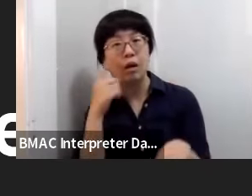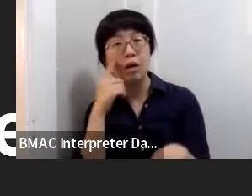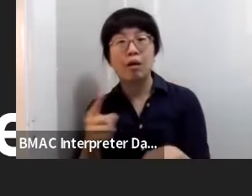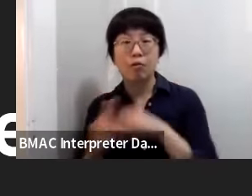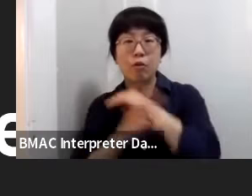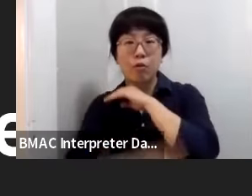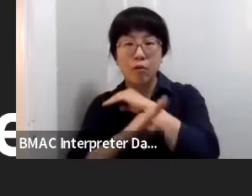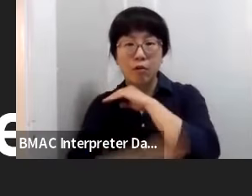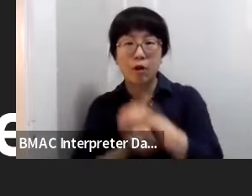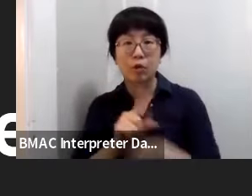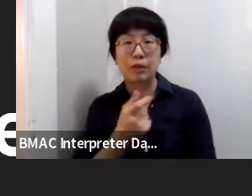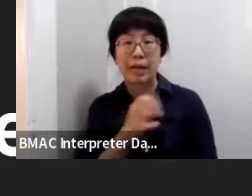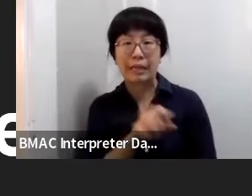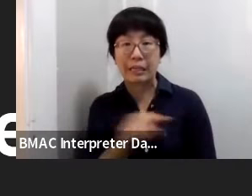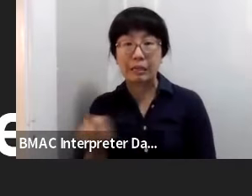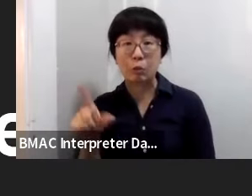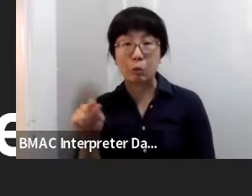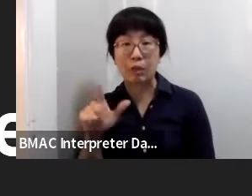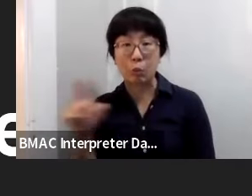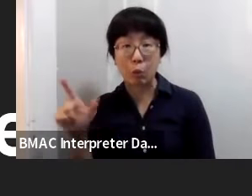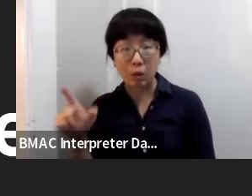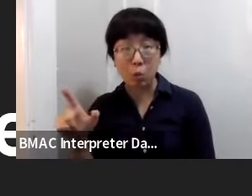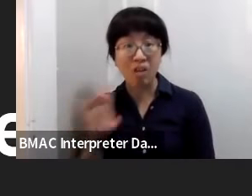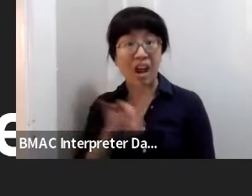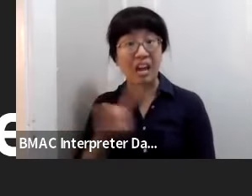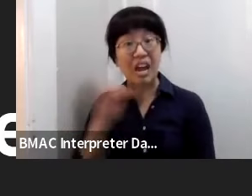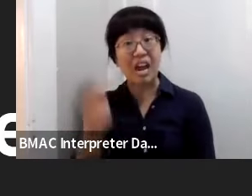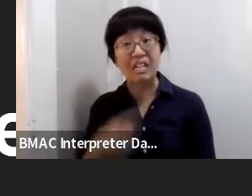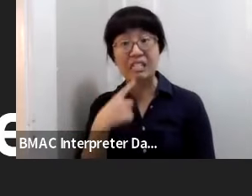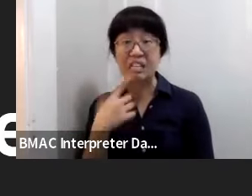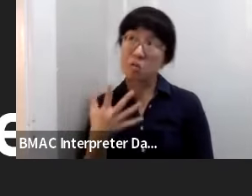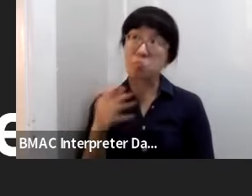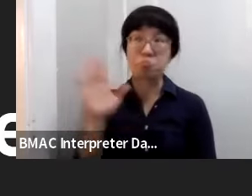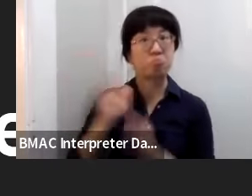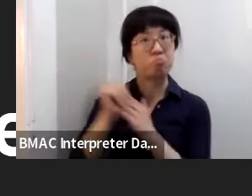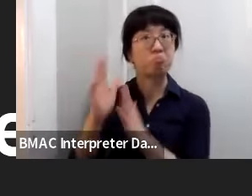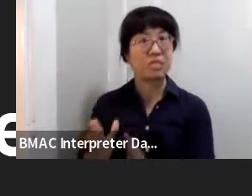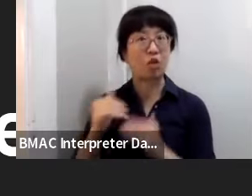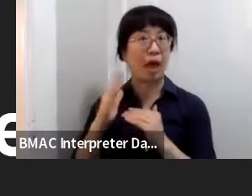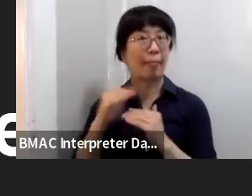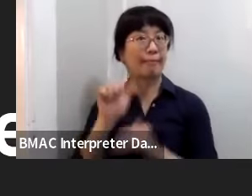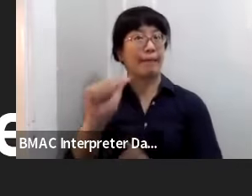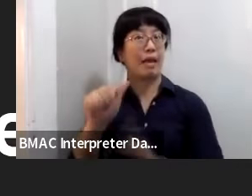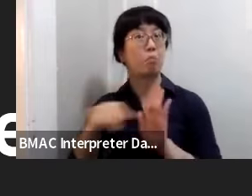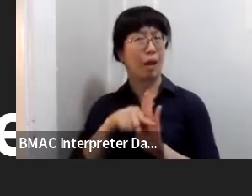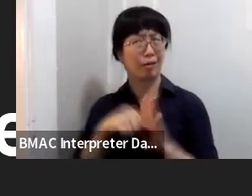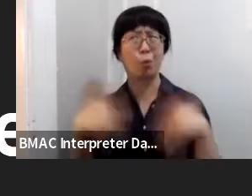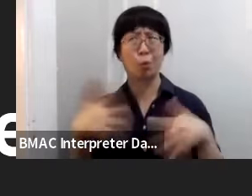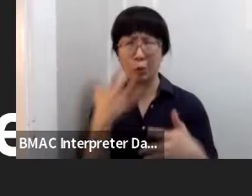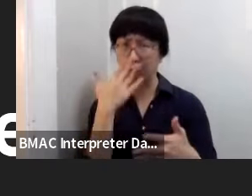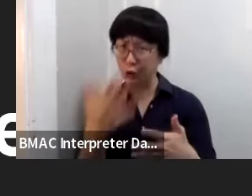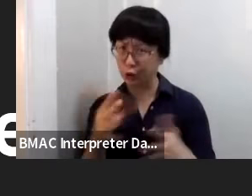2021, 88% rated their experience with their SI leader with at least an A-. So that's really good feedback for us.